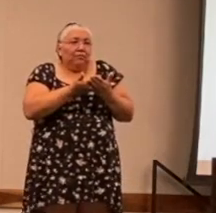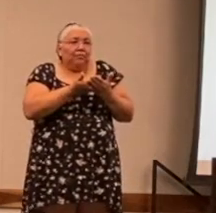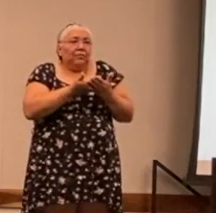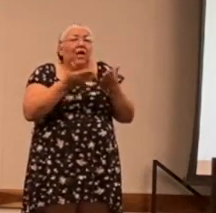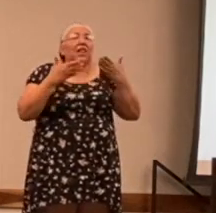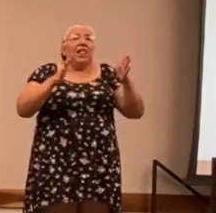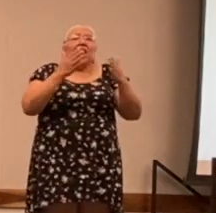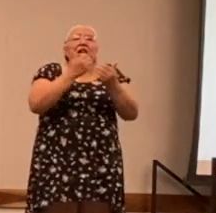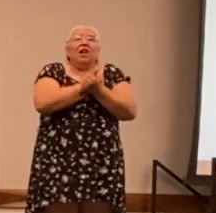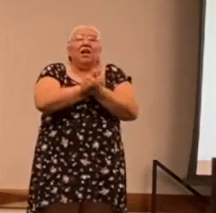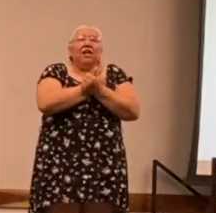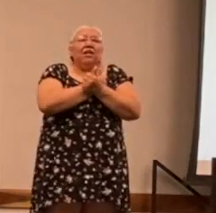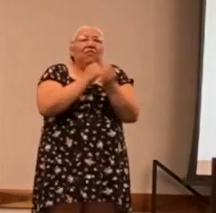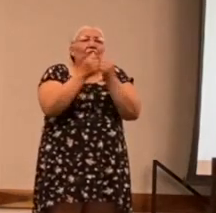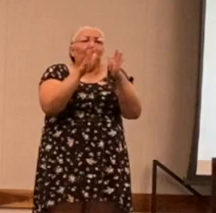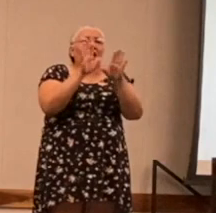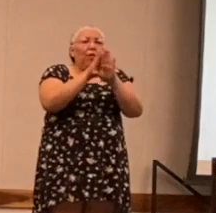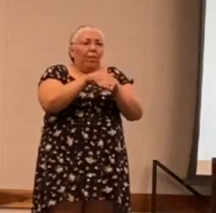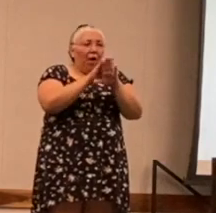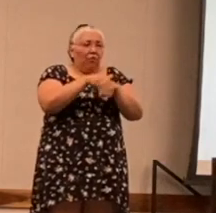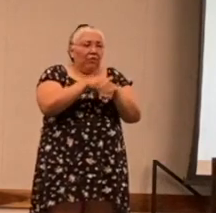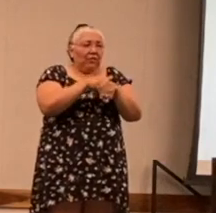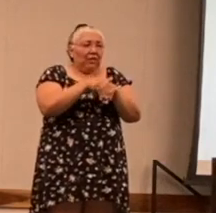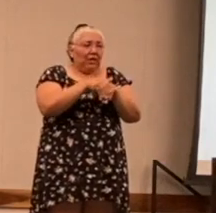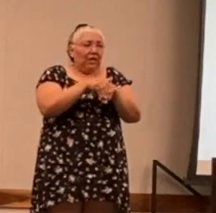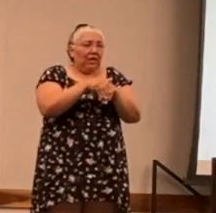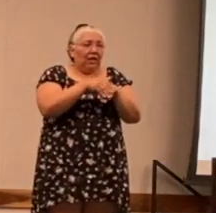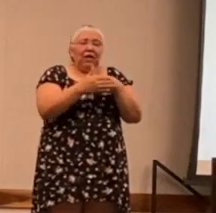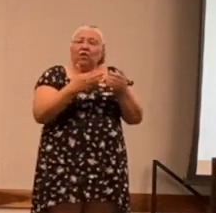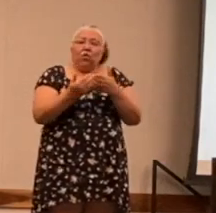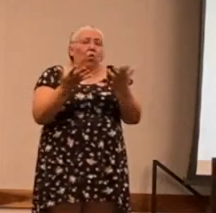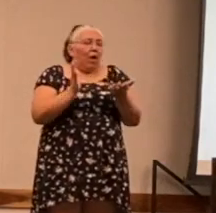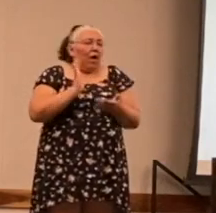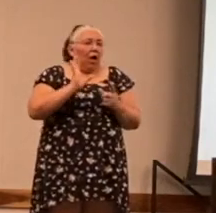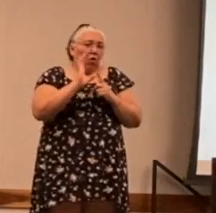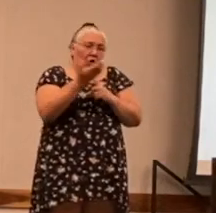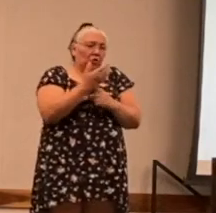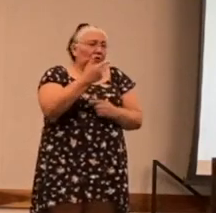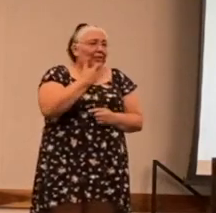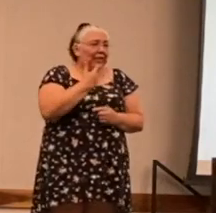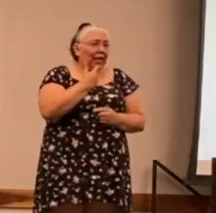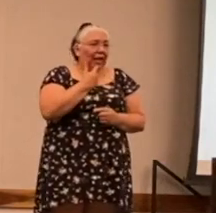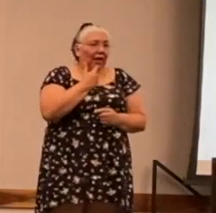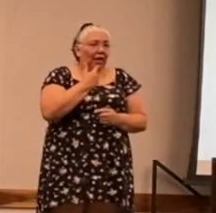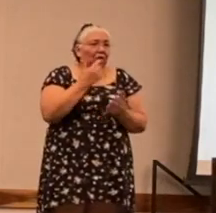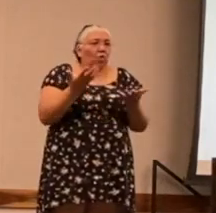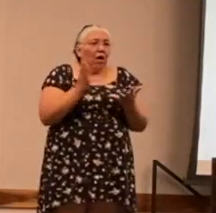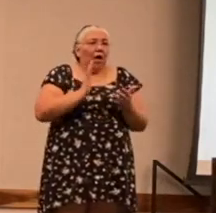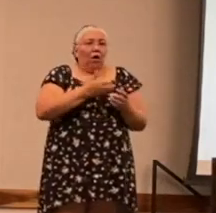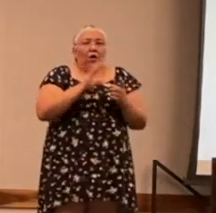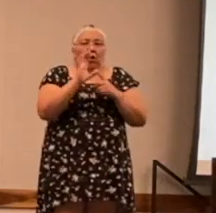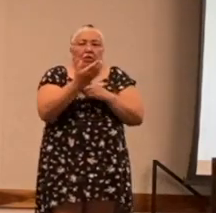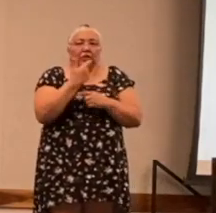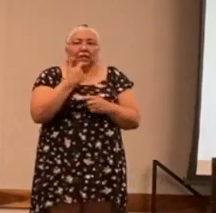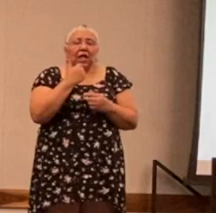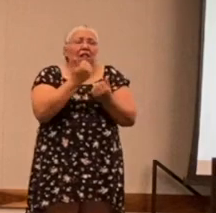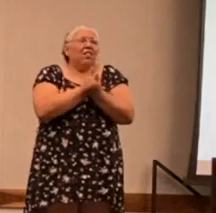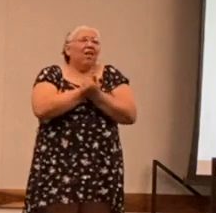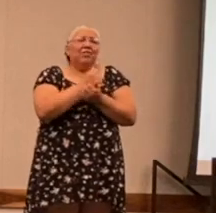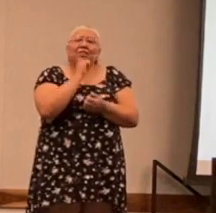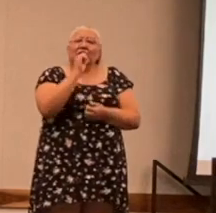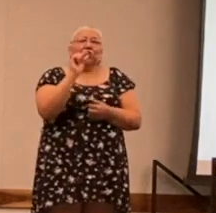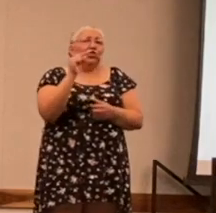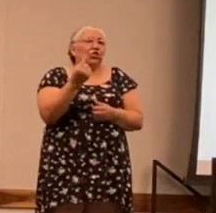Let love be without hypocrisy. Contrary to what our culture is saying, or what our culture says, love is not